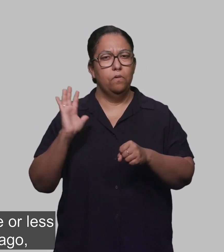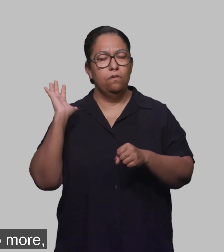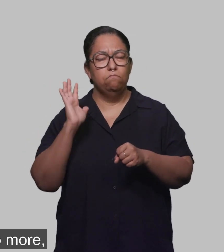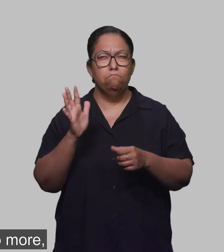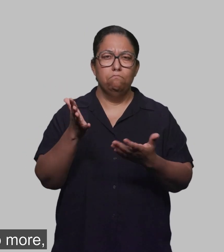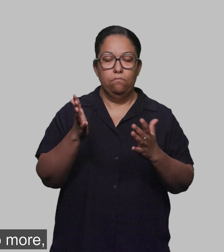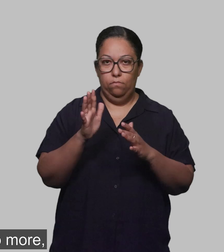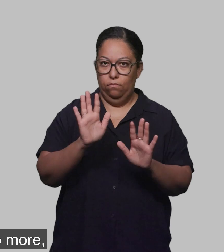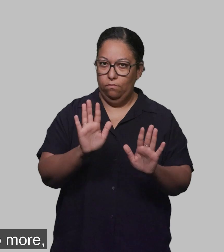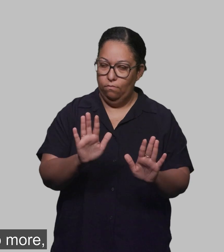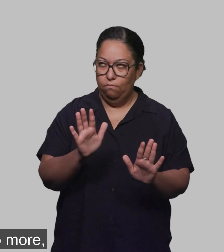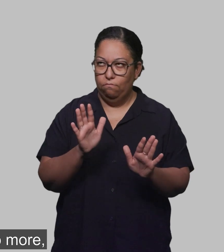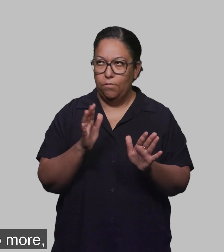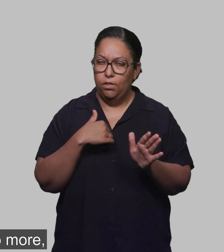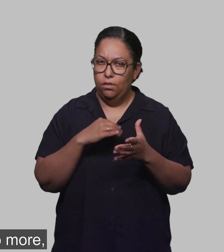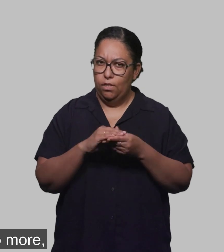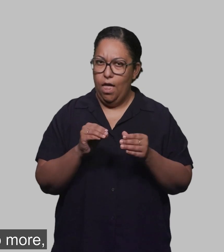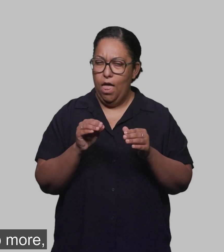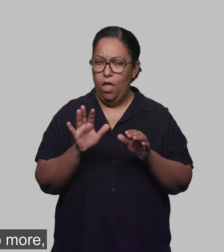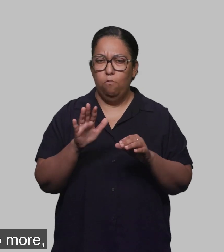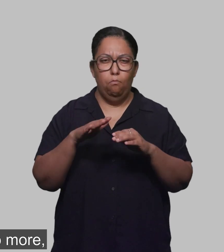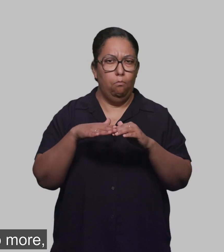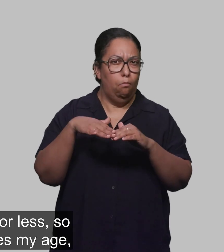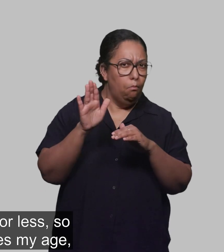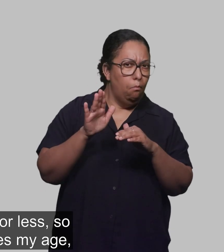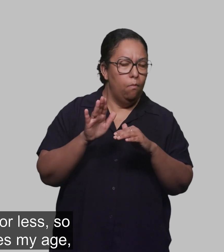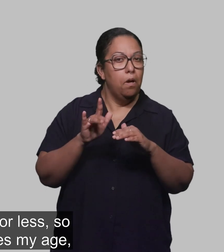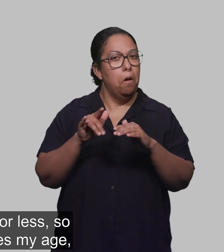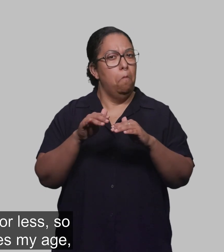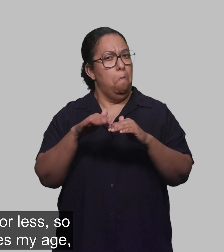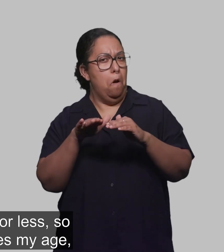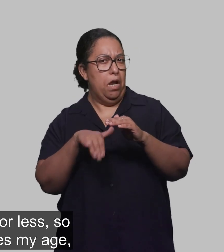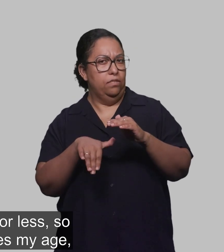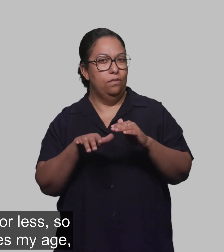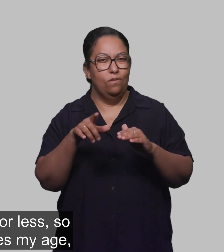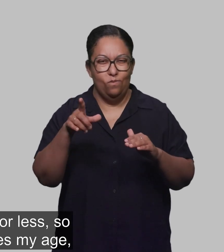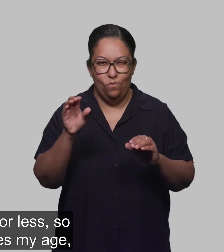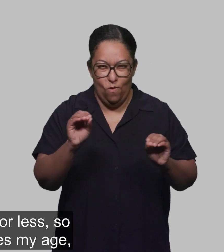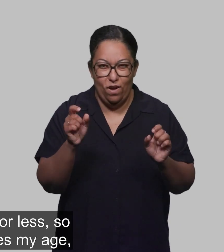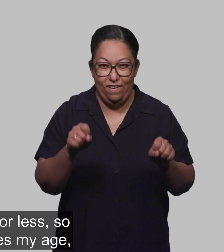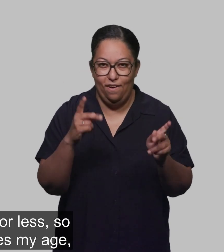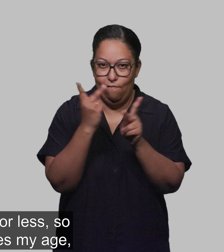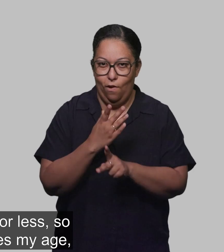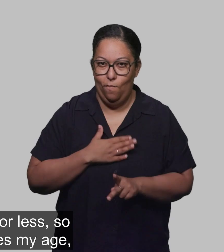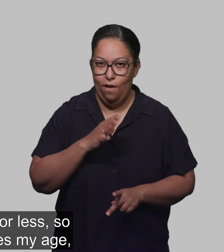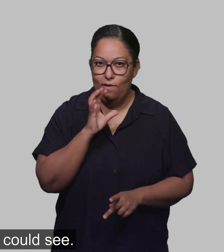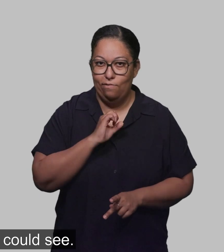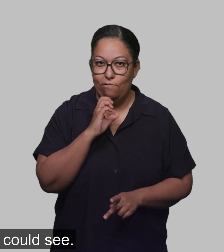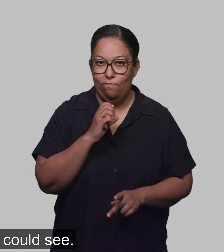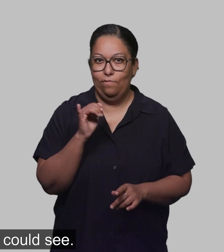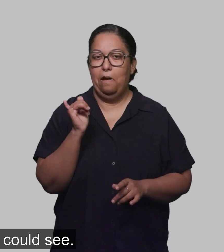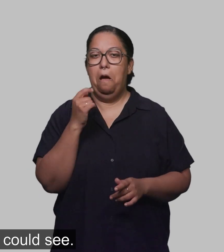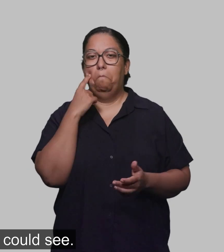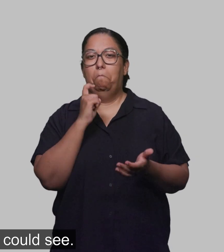ago, and I say no more, and I say more or less, so no one calculates my age.